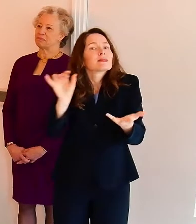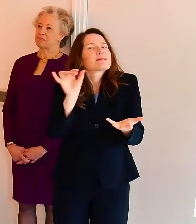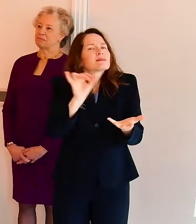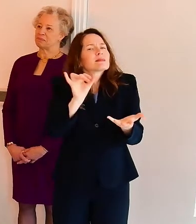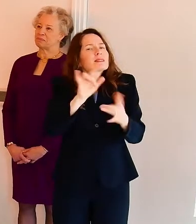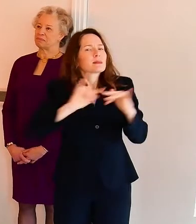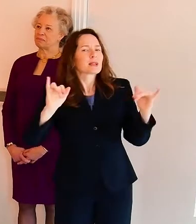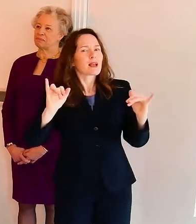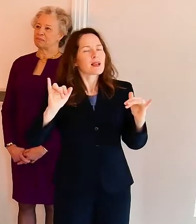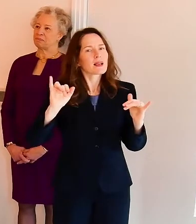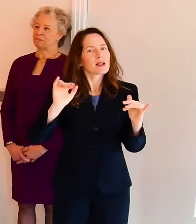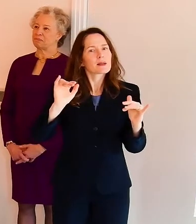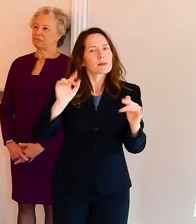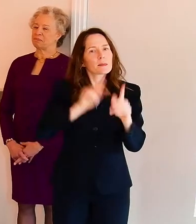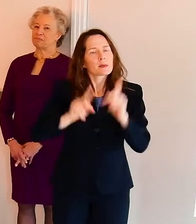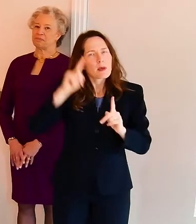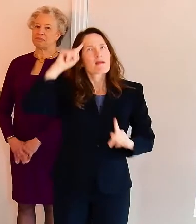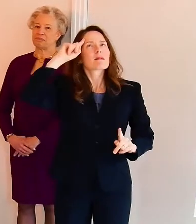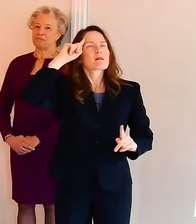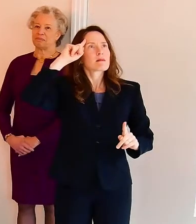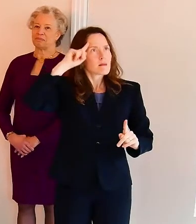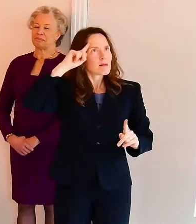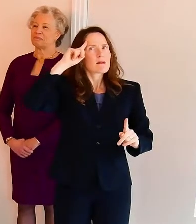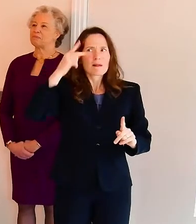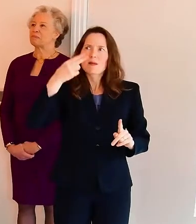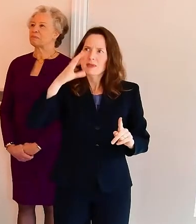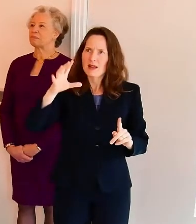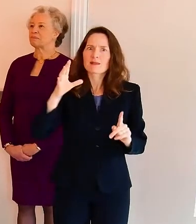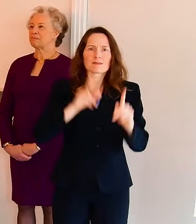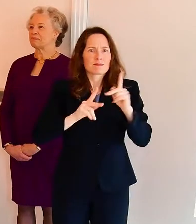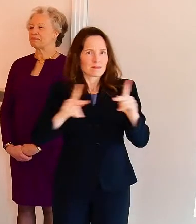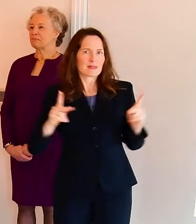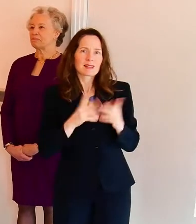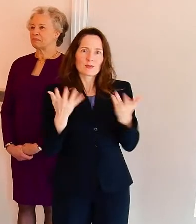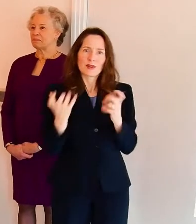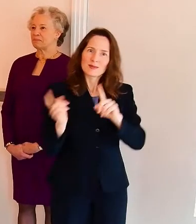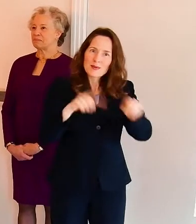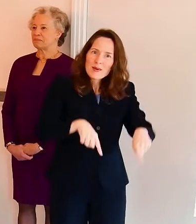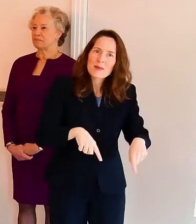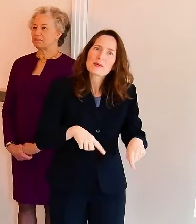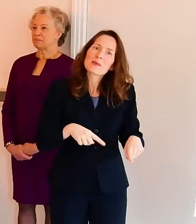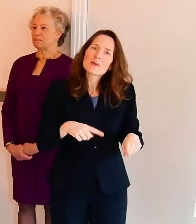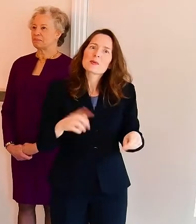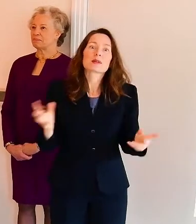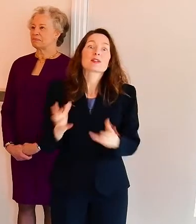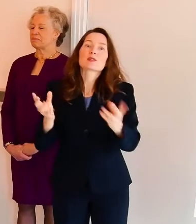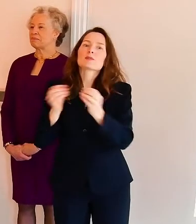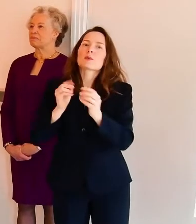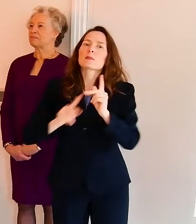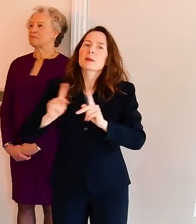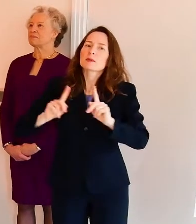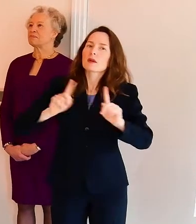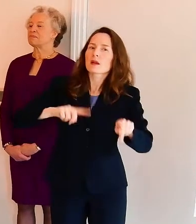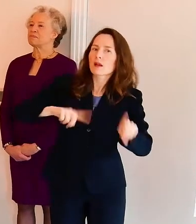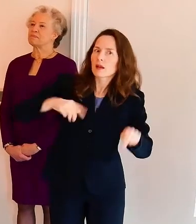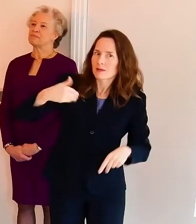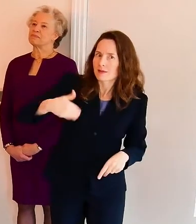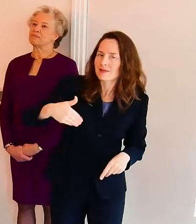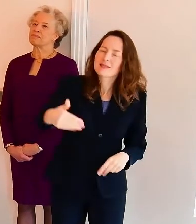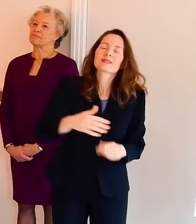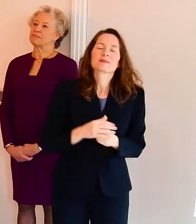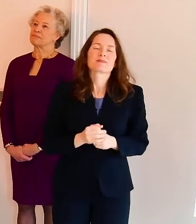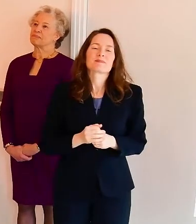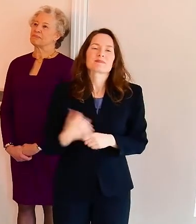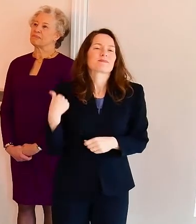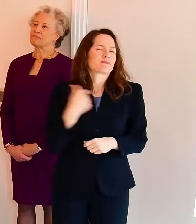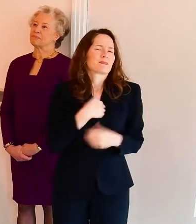is a desirable destination, and encourage more repeat customers. We're extremely grateful to